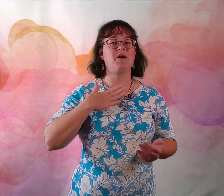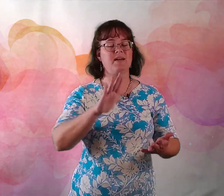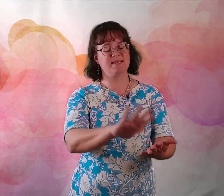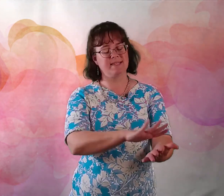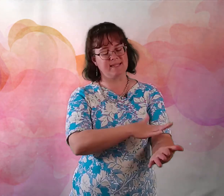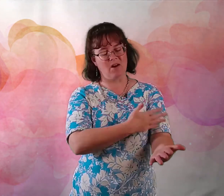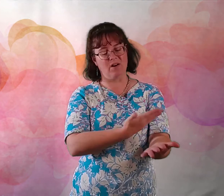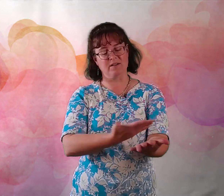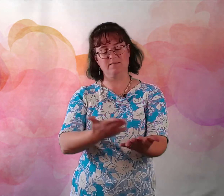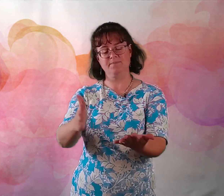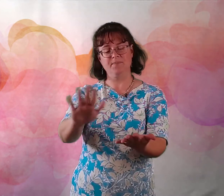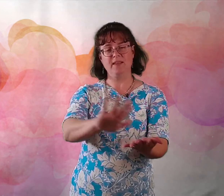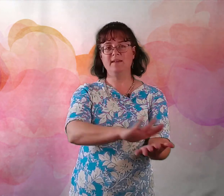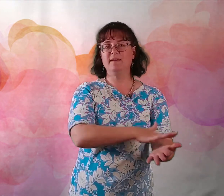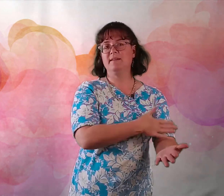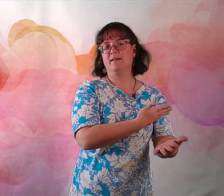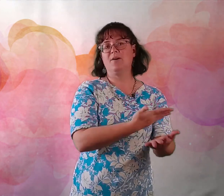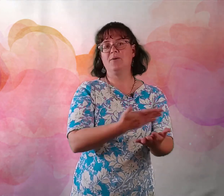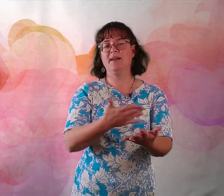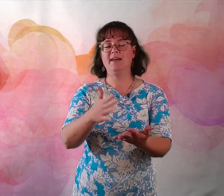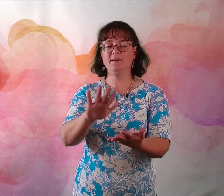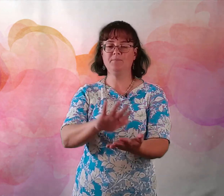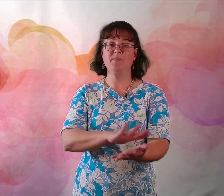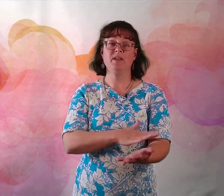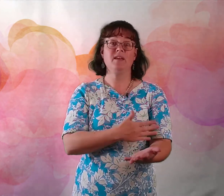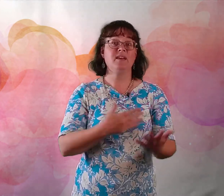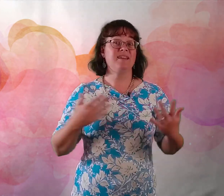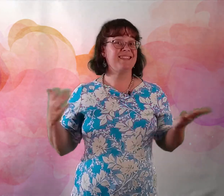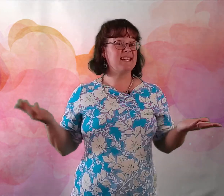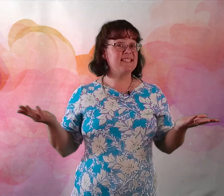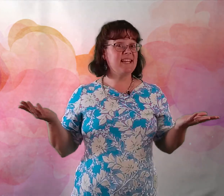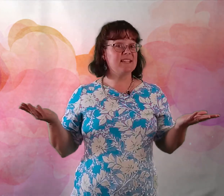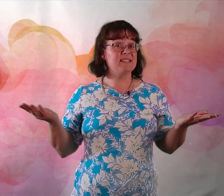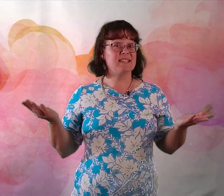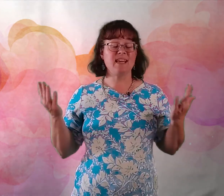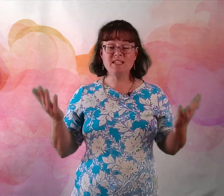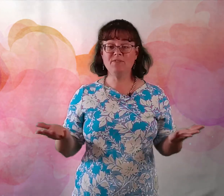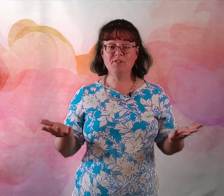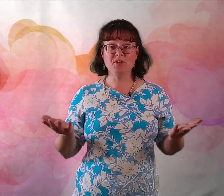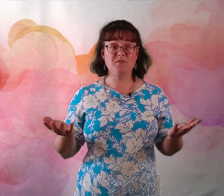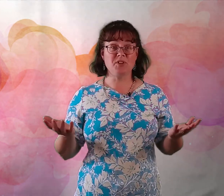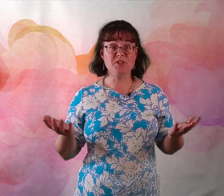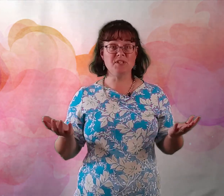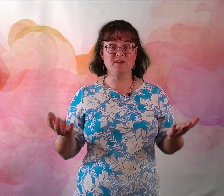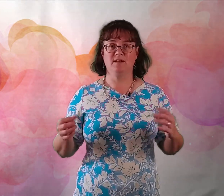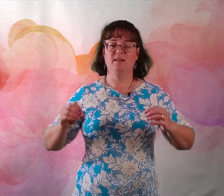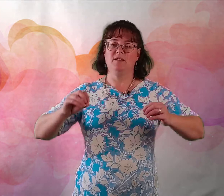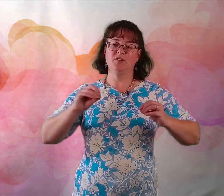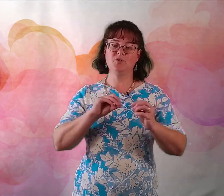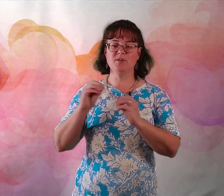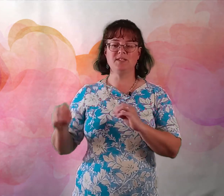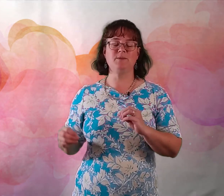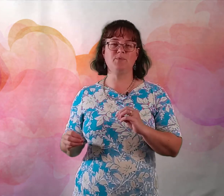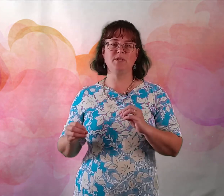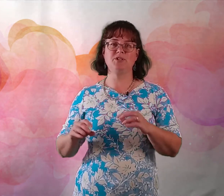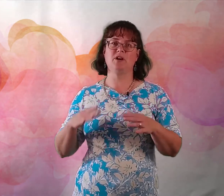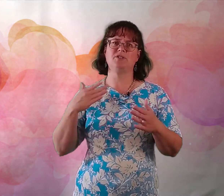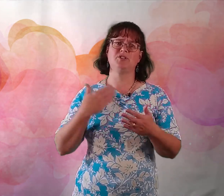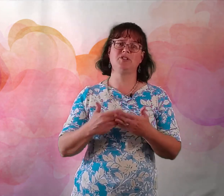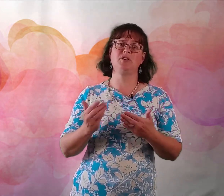my song. Okay? That's it. That's the first verse. The chorus and the bridge are